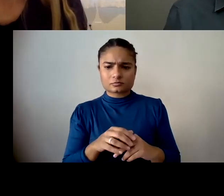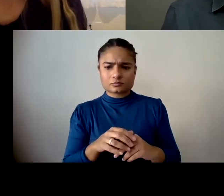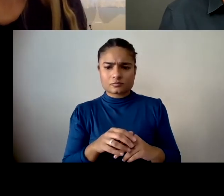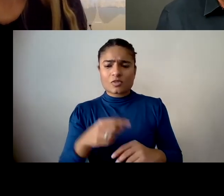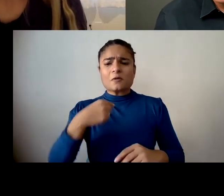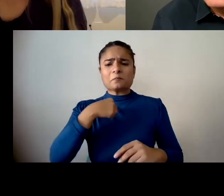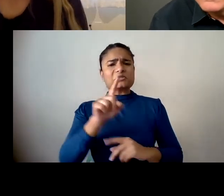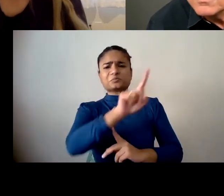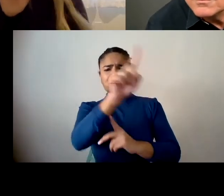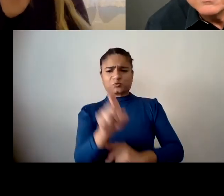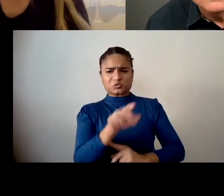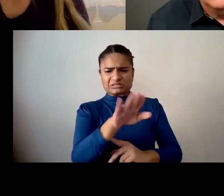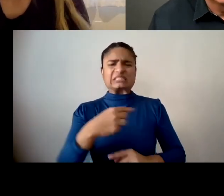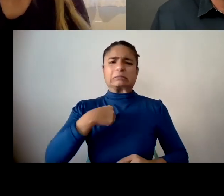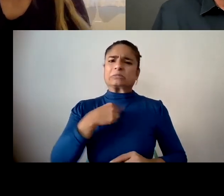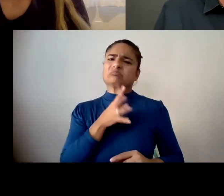Okay.